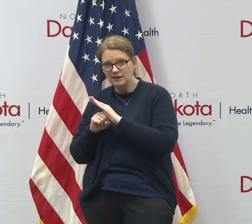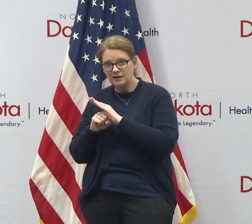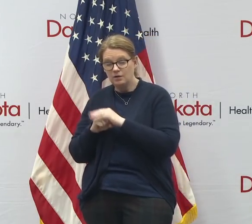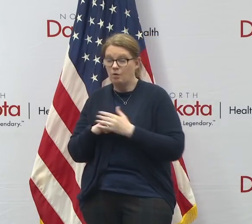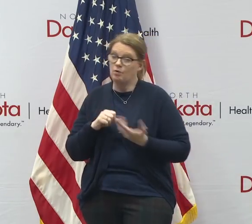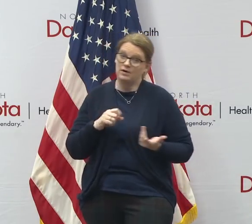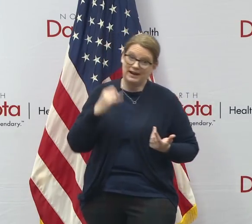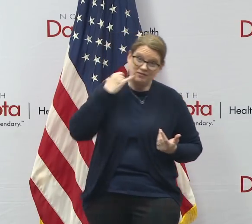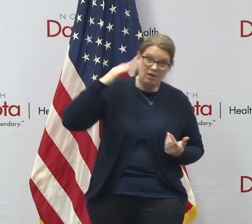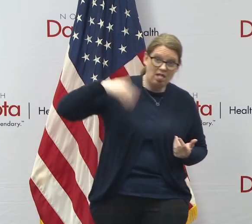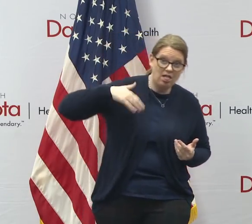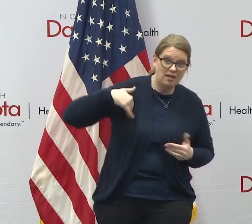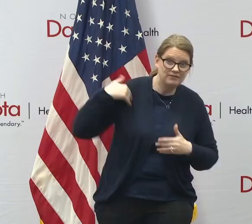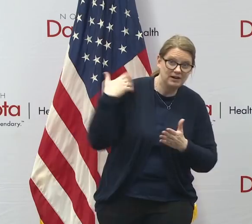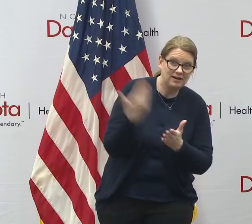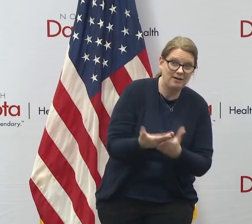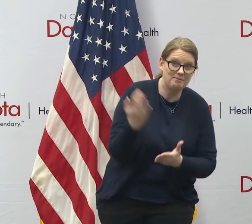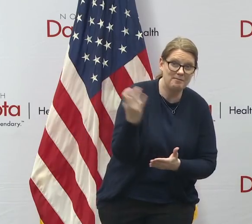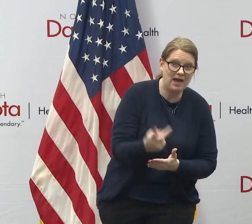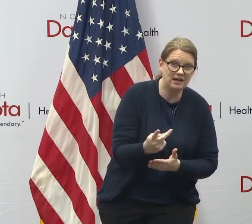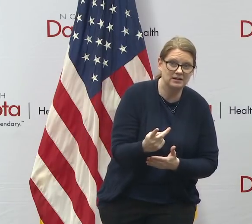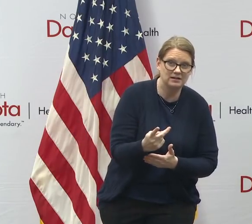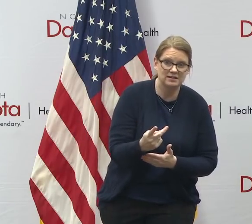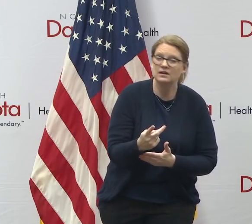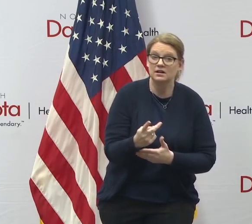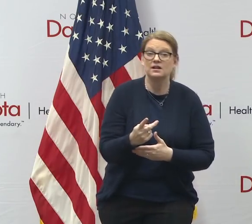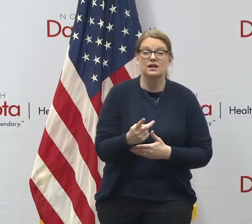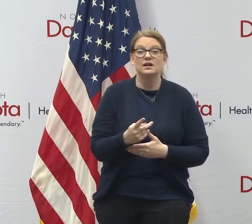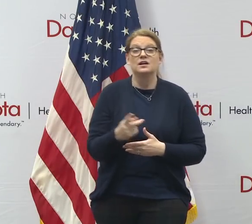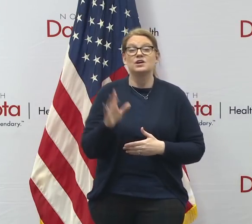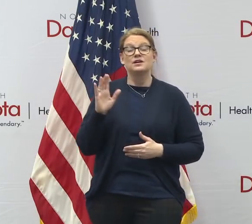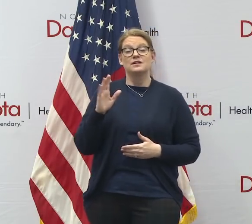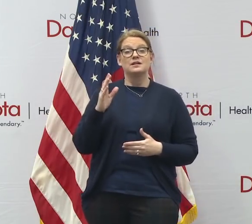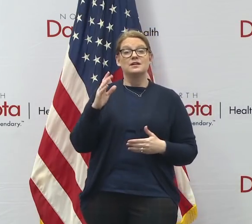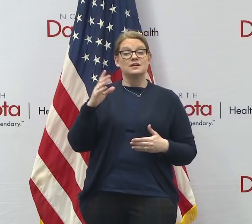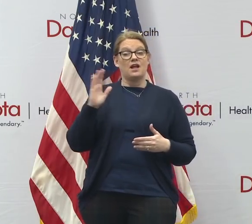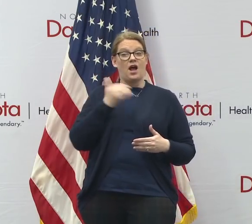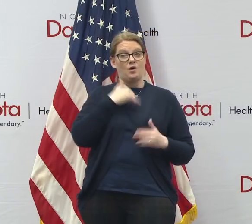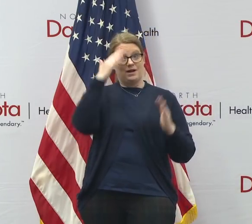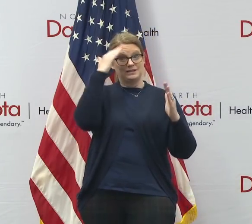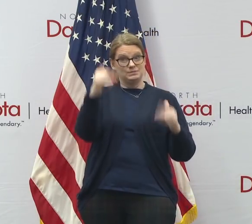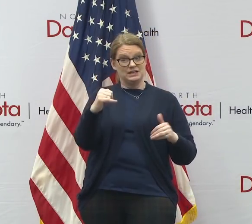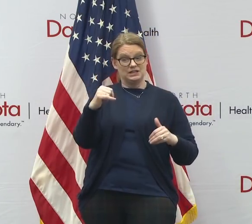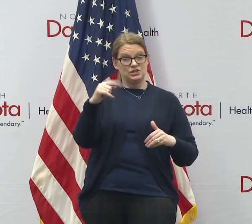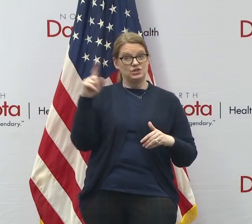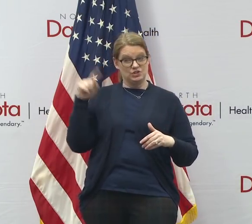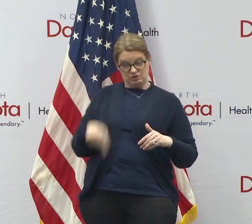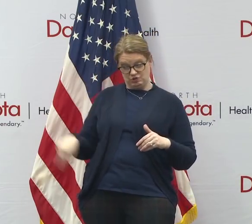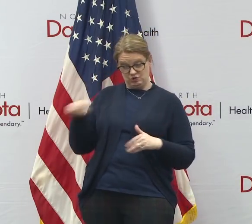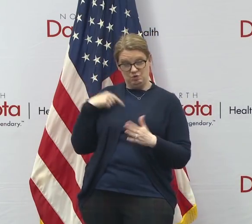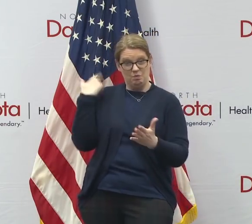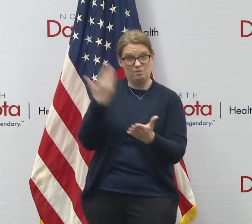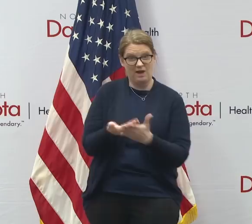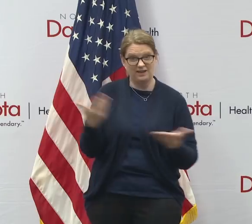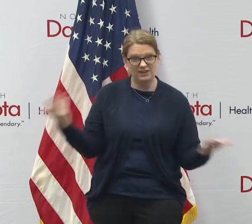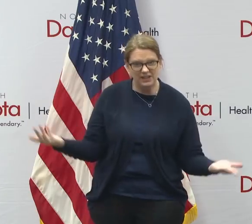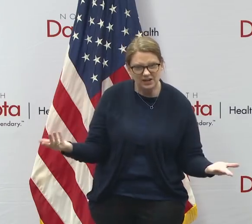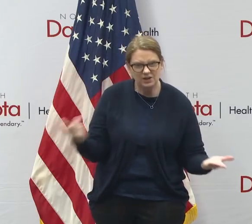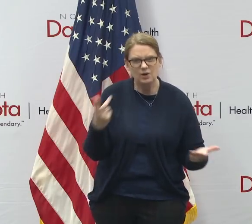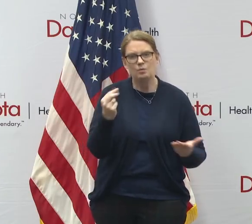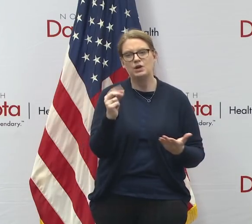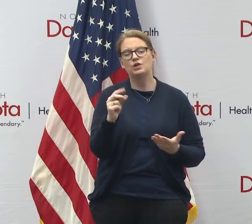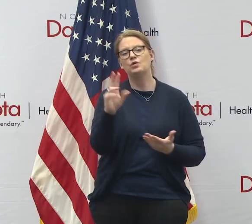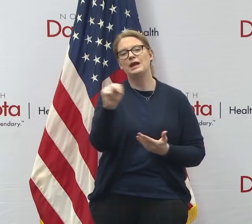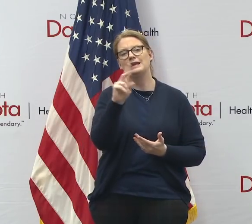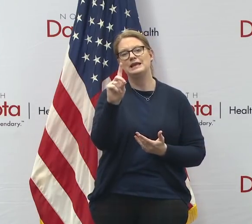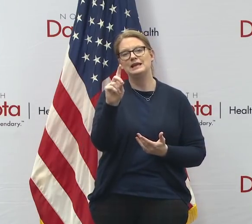come back, you will be expected to fill out the travel survey online on the North Dakota health.nd.gov website. You'll receive